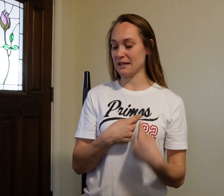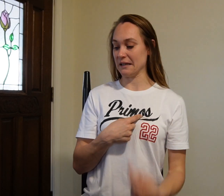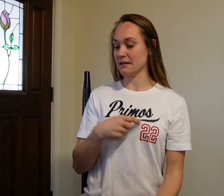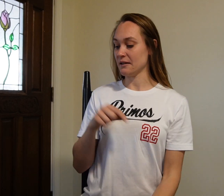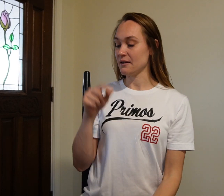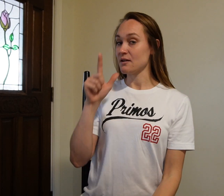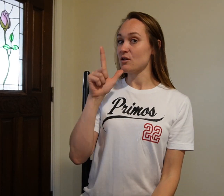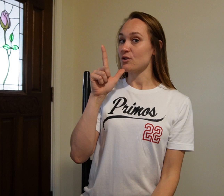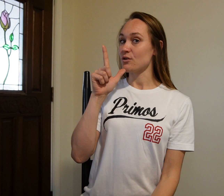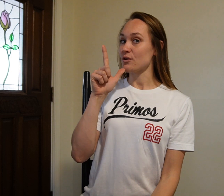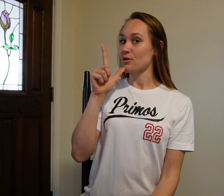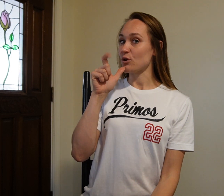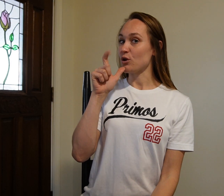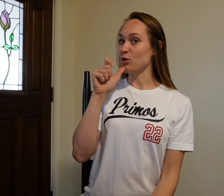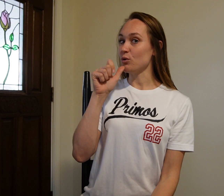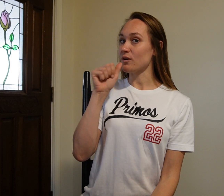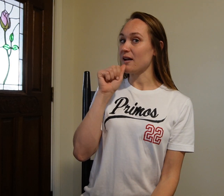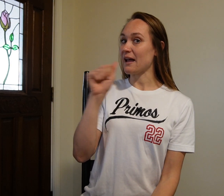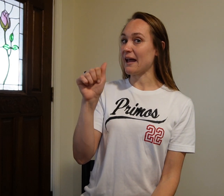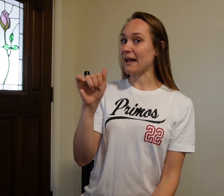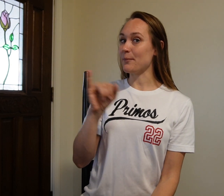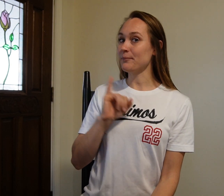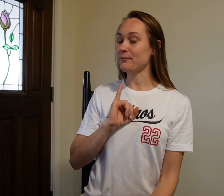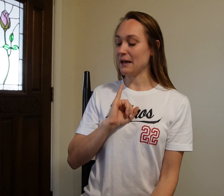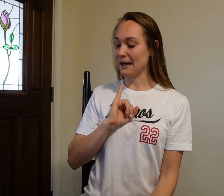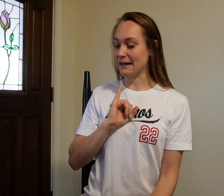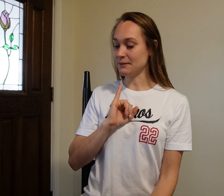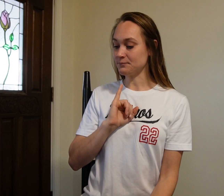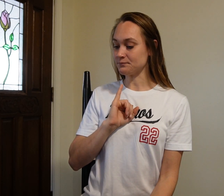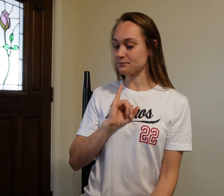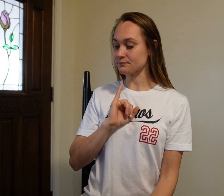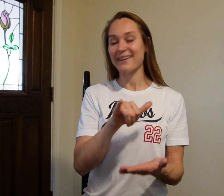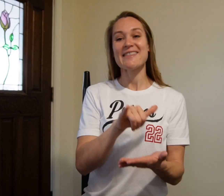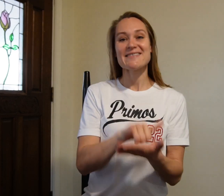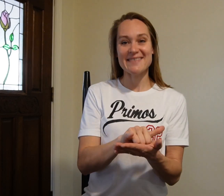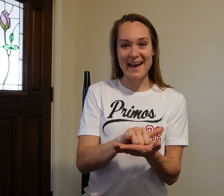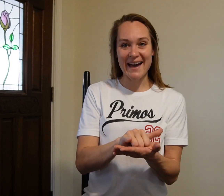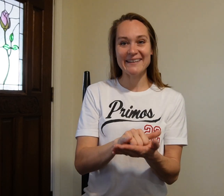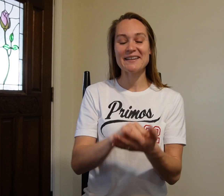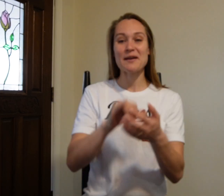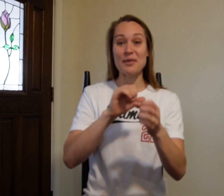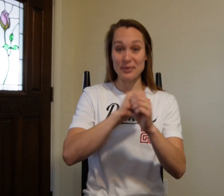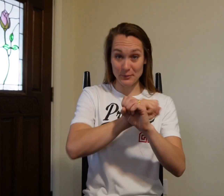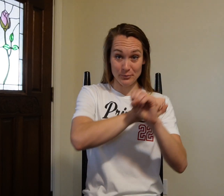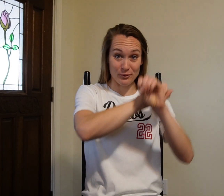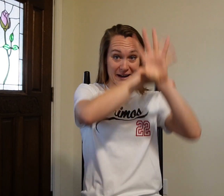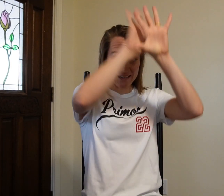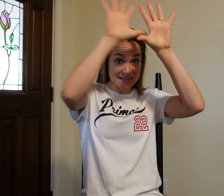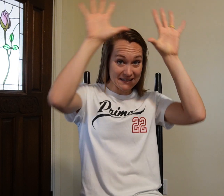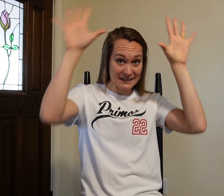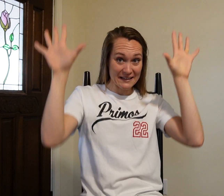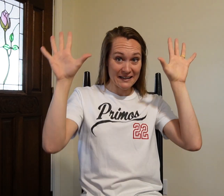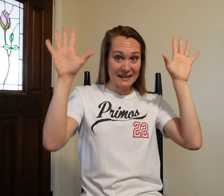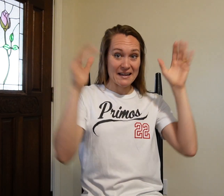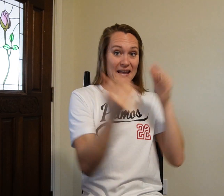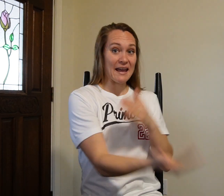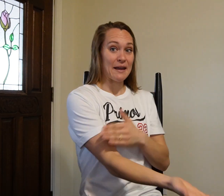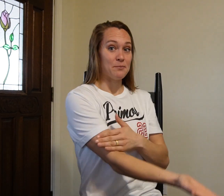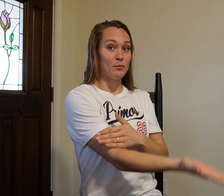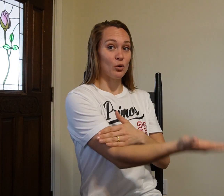again. Who am I that the bright and